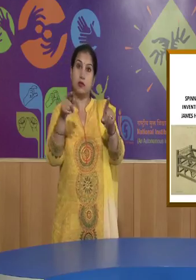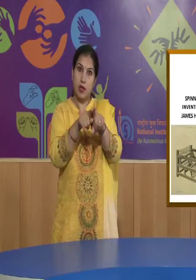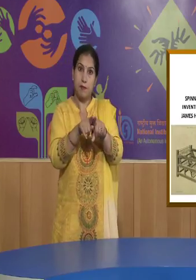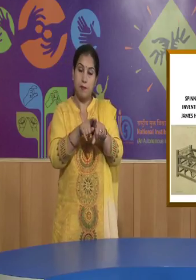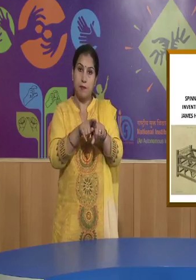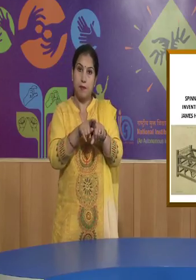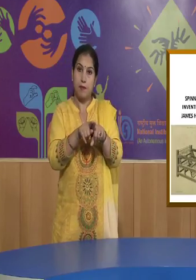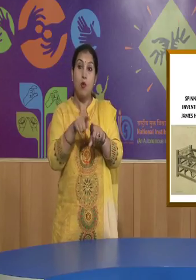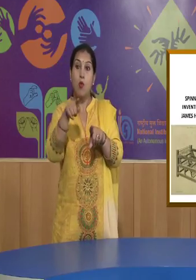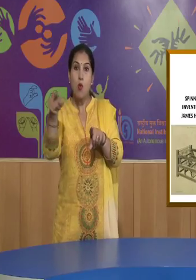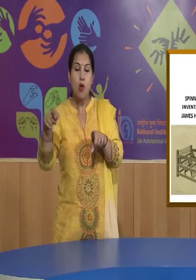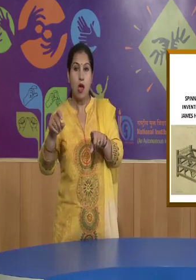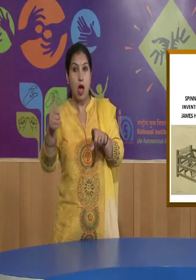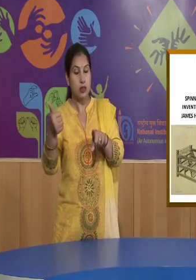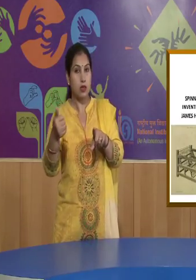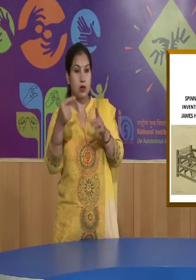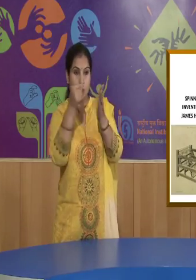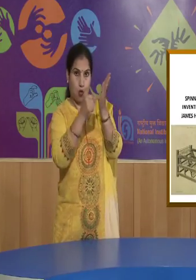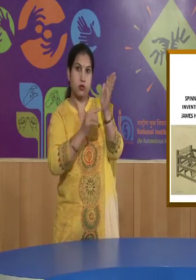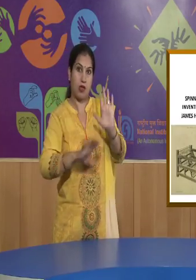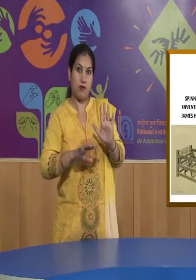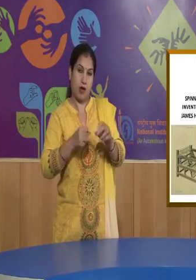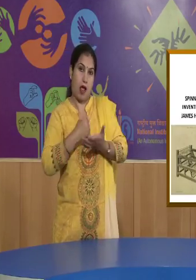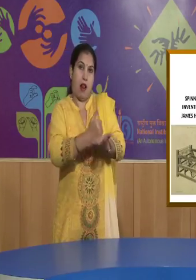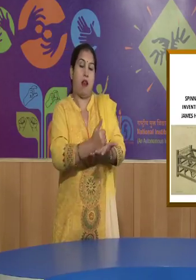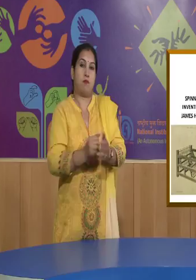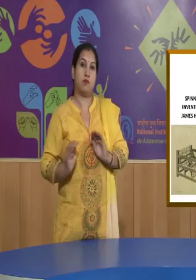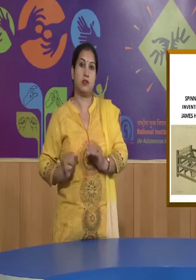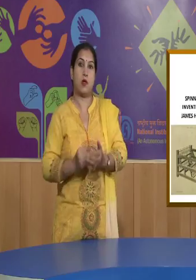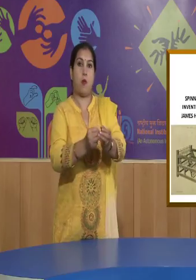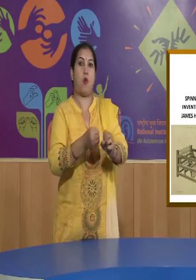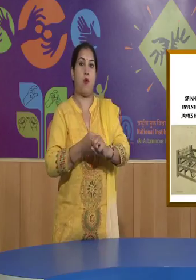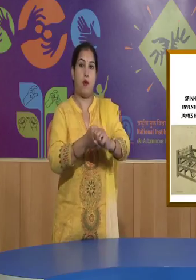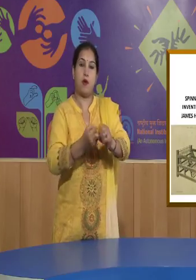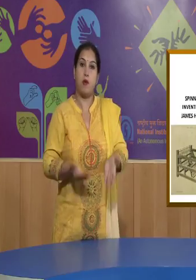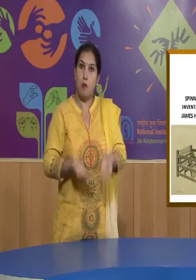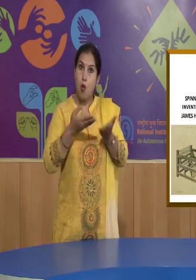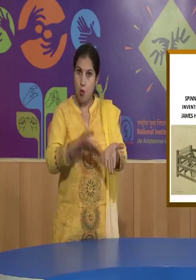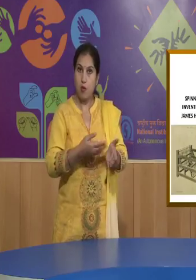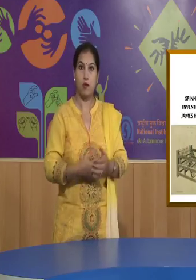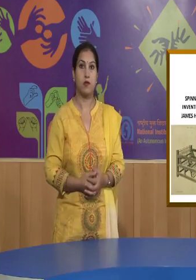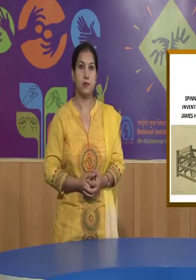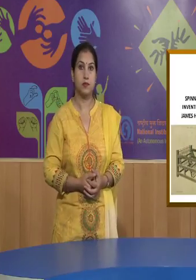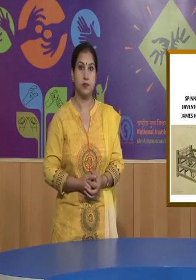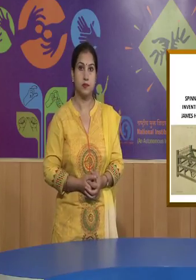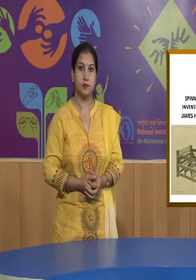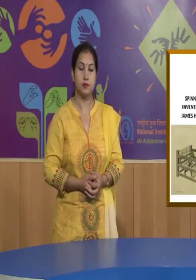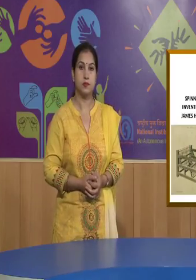inventions, but there were many other causes of industrial revolution.